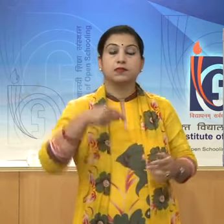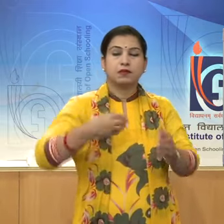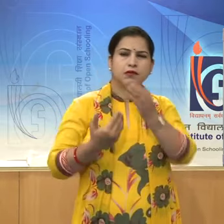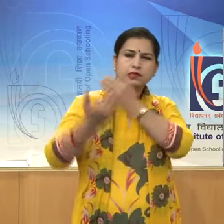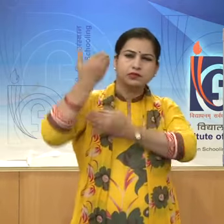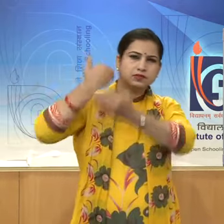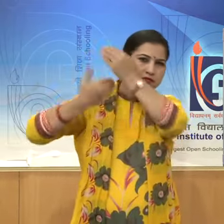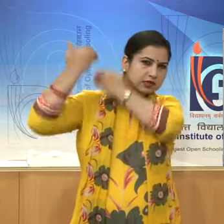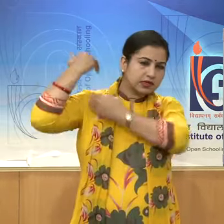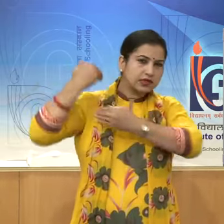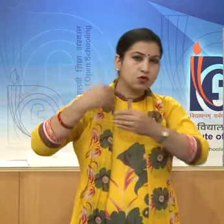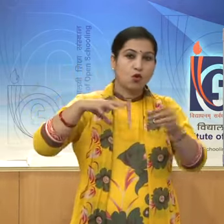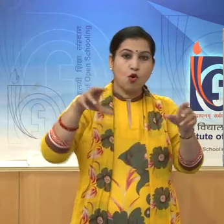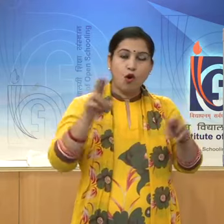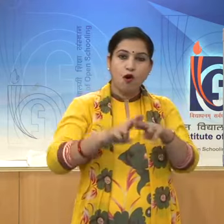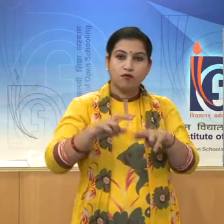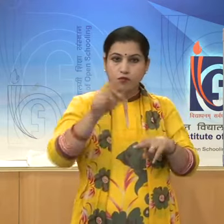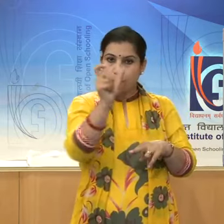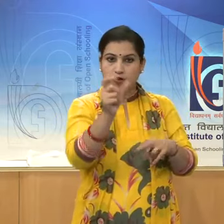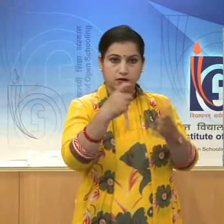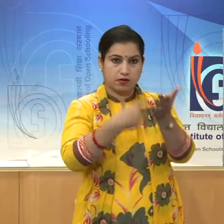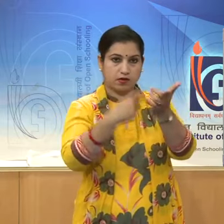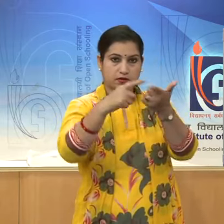history of Renaissance.